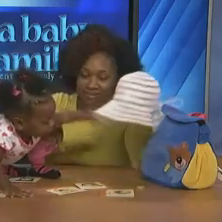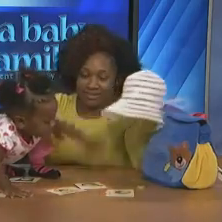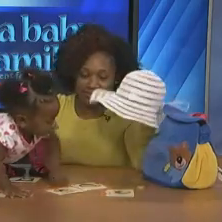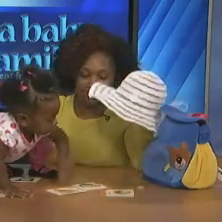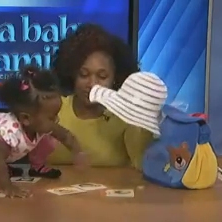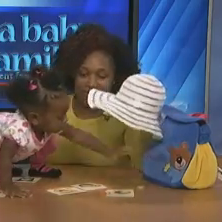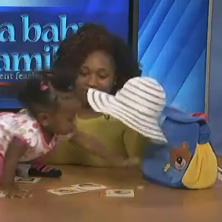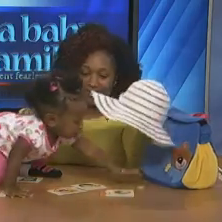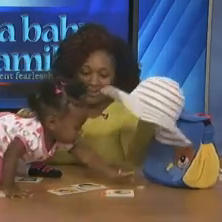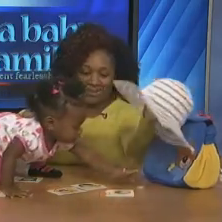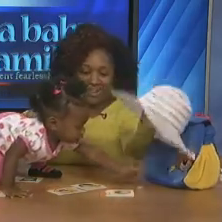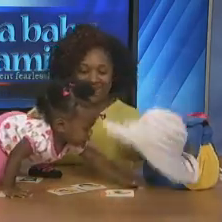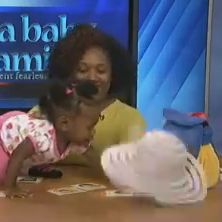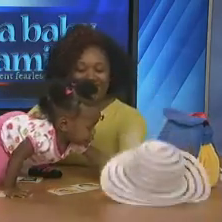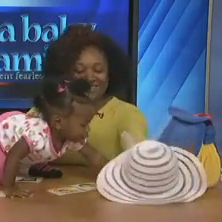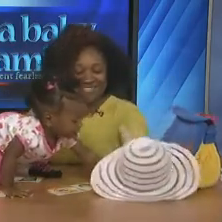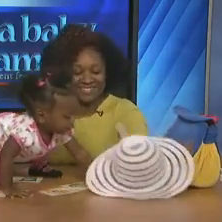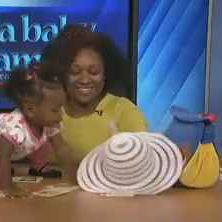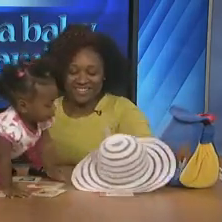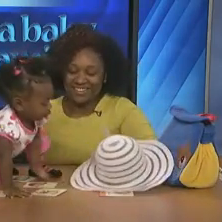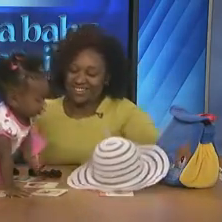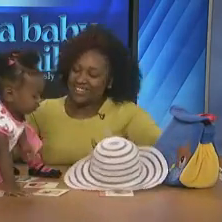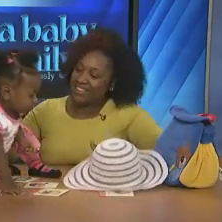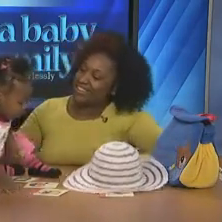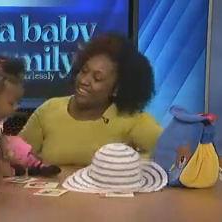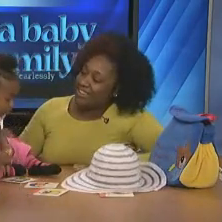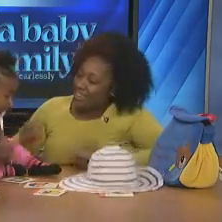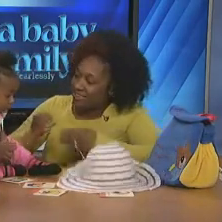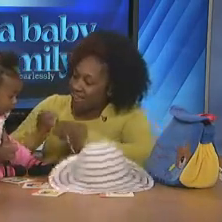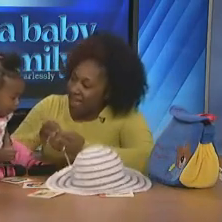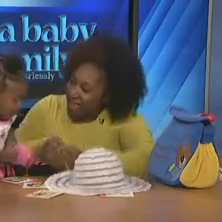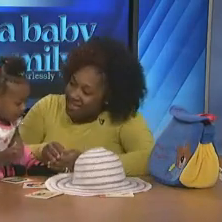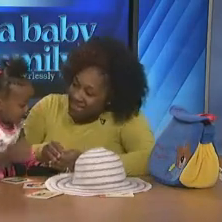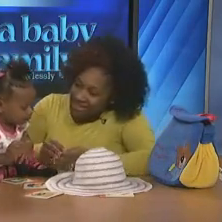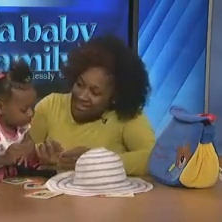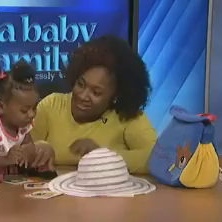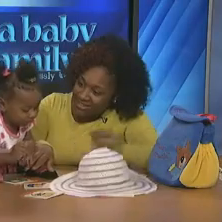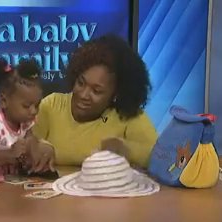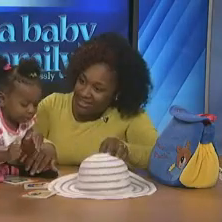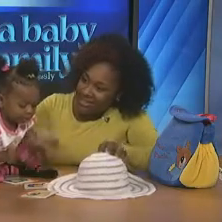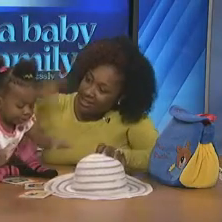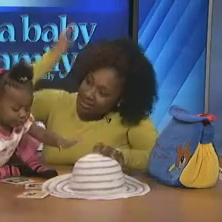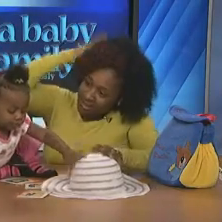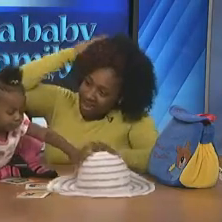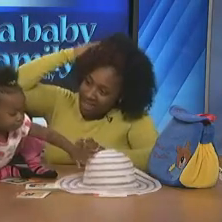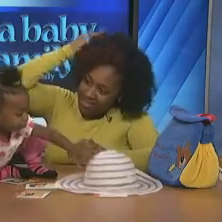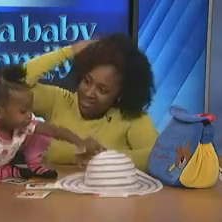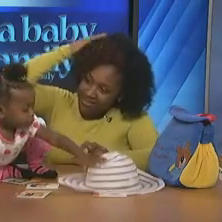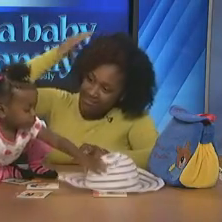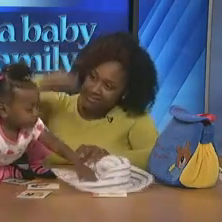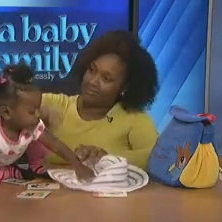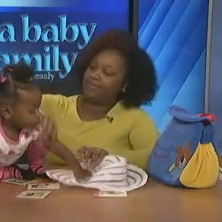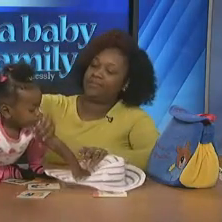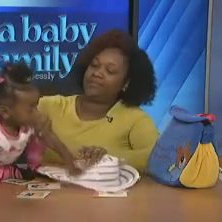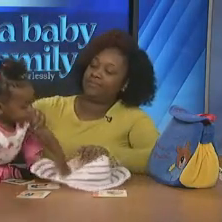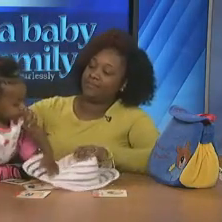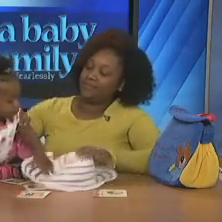well. But it actually increases verbalization, because as you're signing to the child, you're also verbalizing, you're speaking the words as well. But